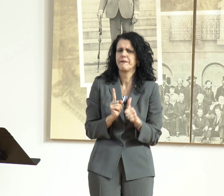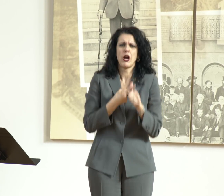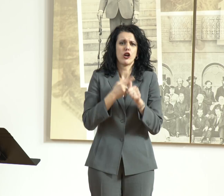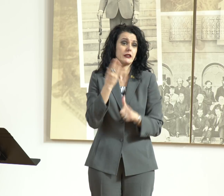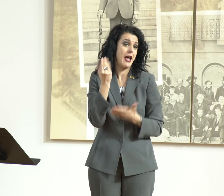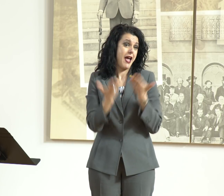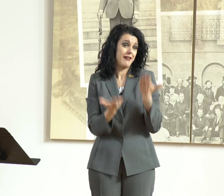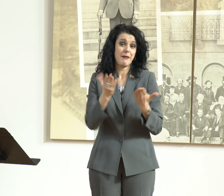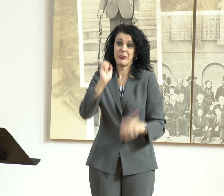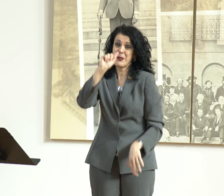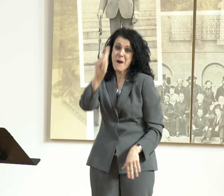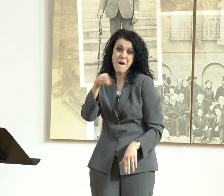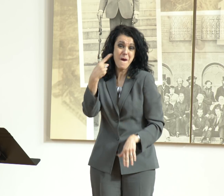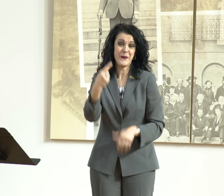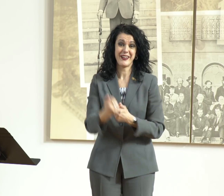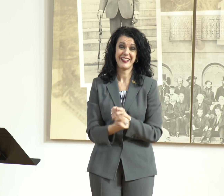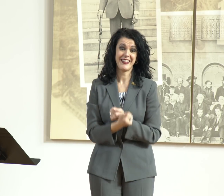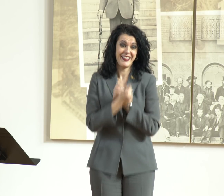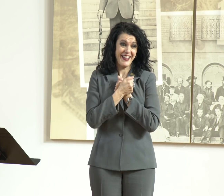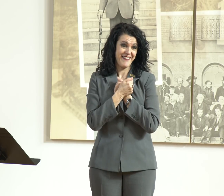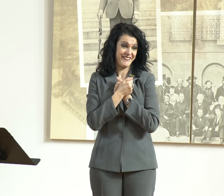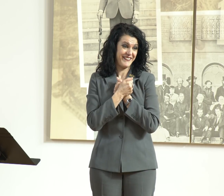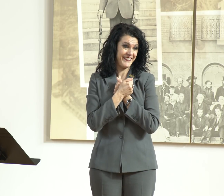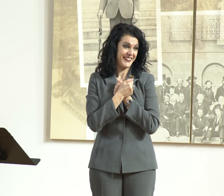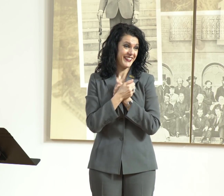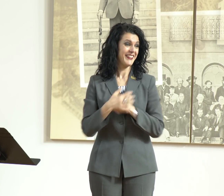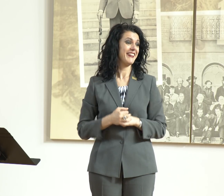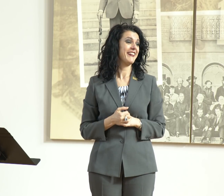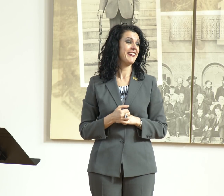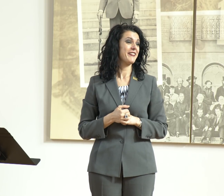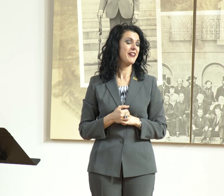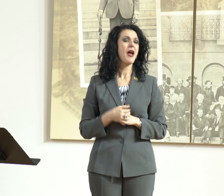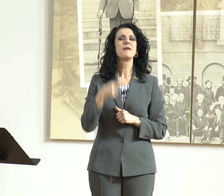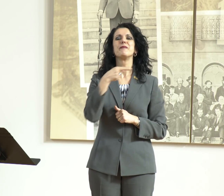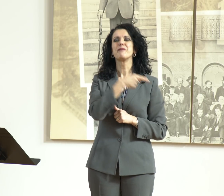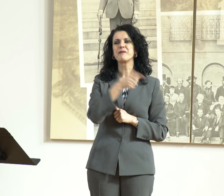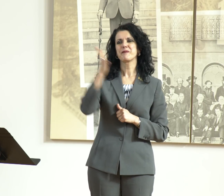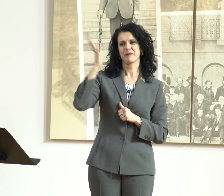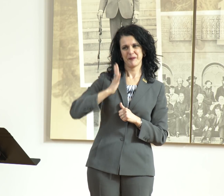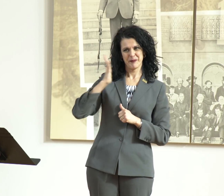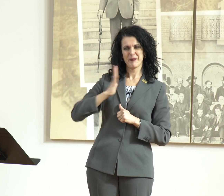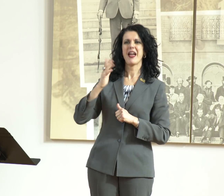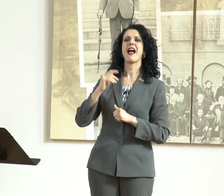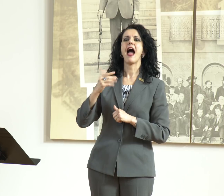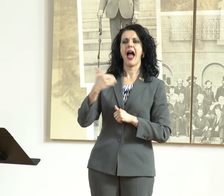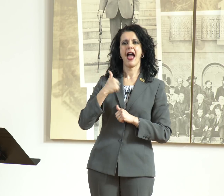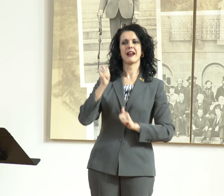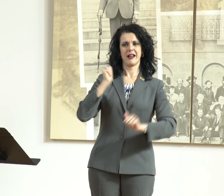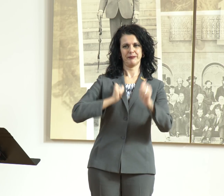You can see that theater was maybe his first and only love.